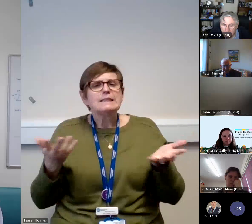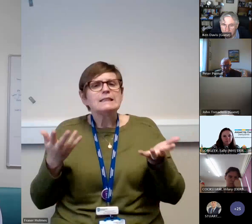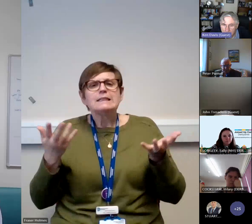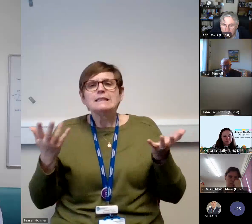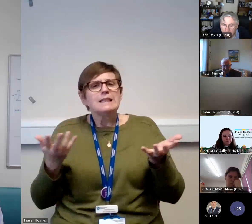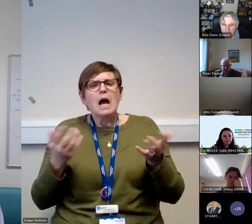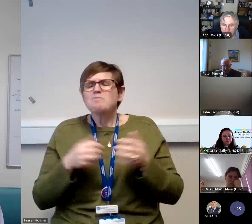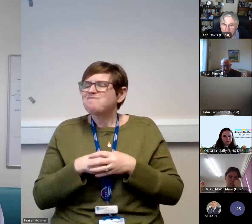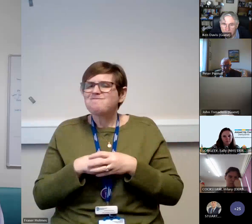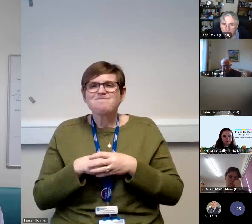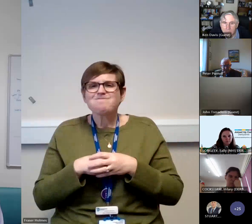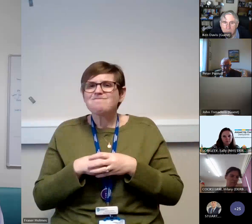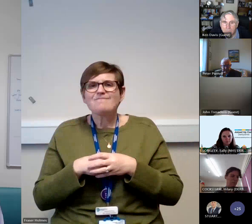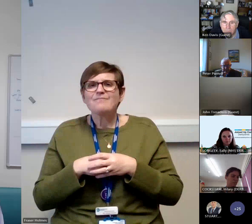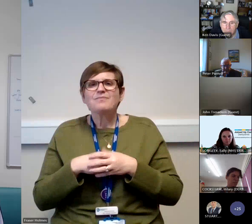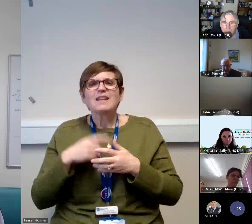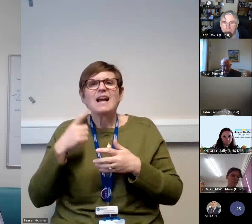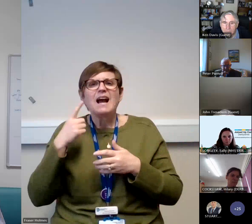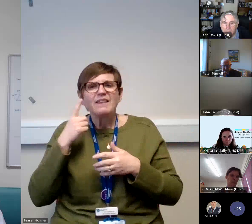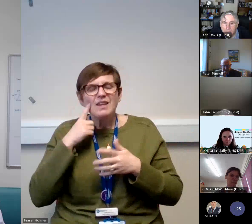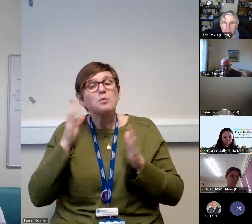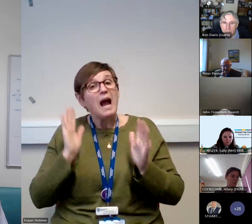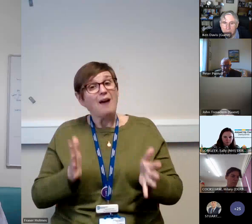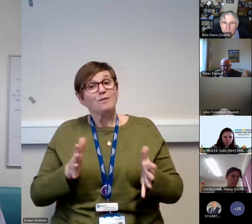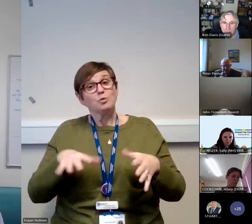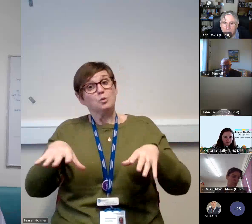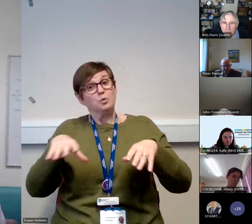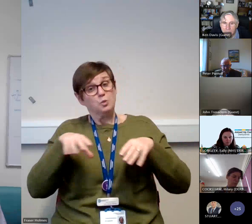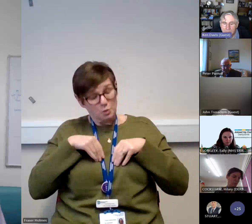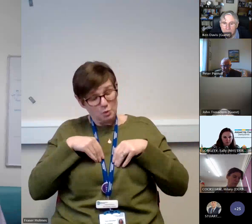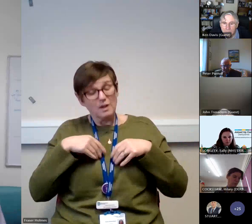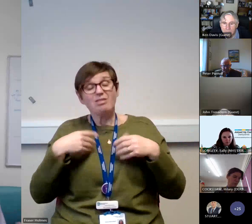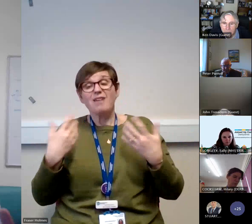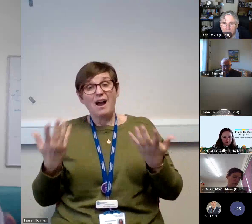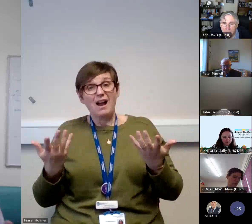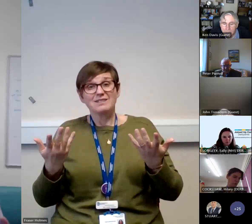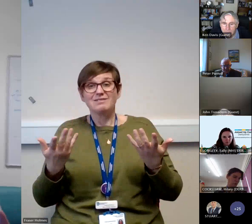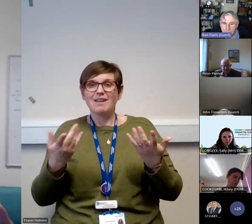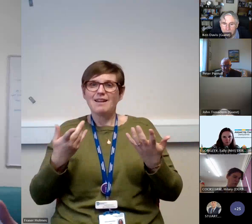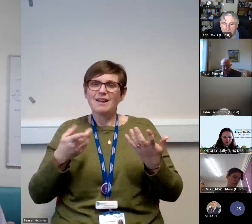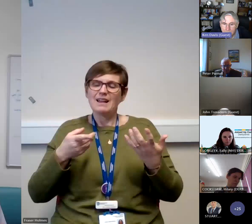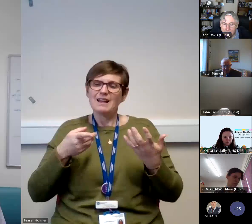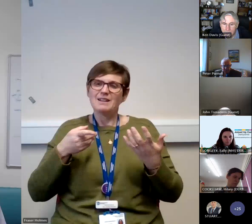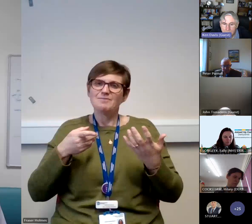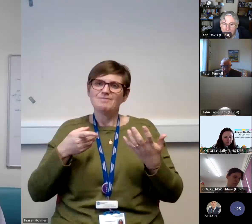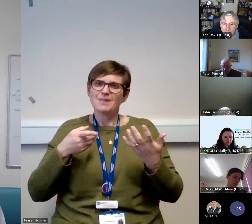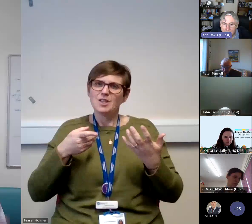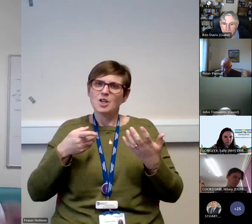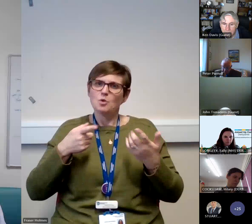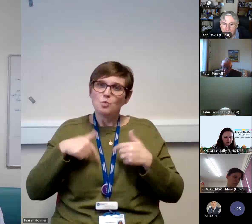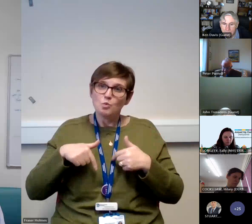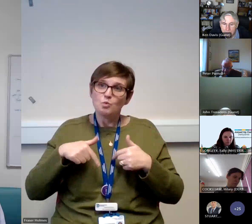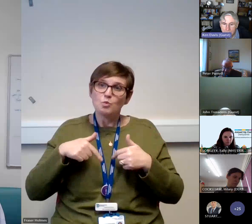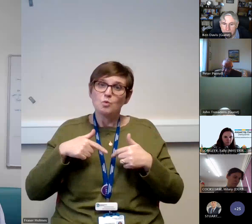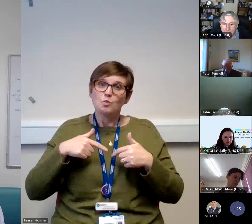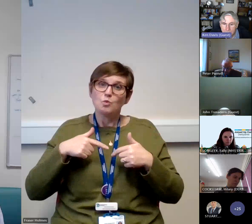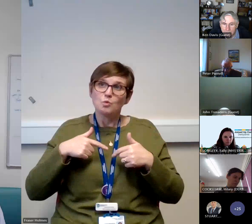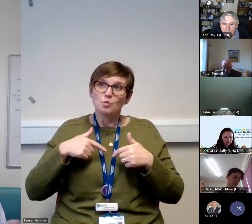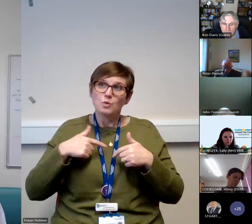Yeah, I think we have to acknowledge that we in this work, what we were guided towards were